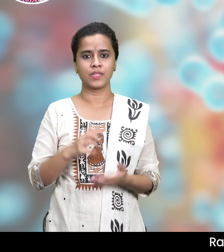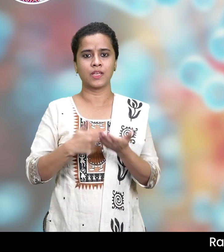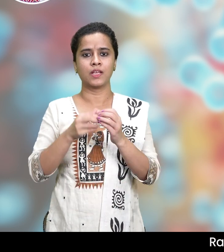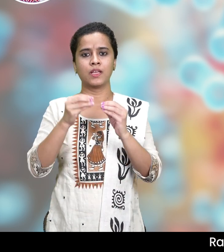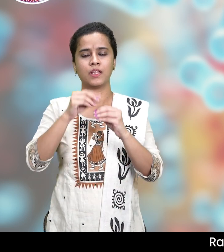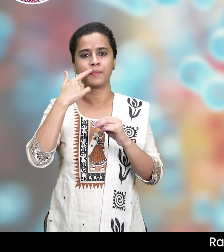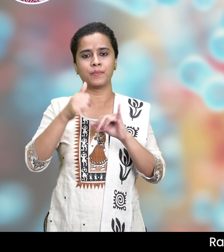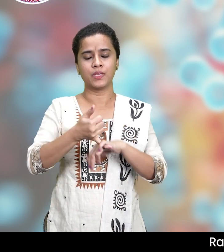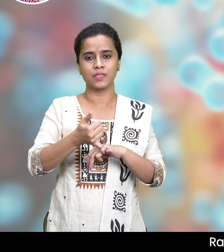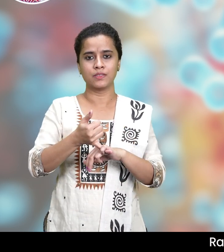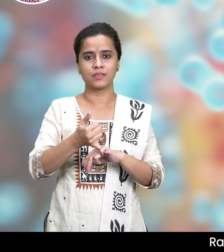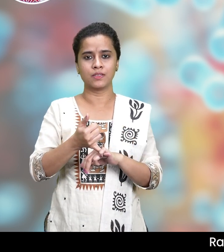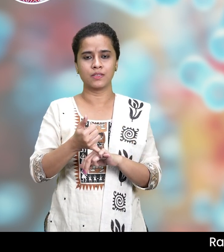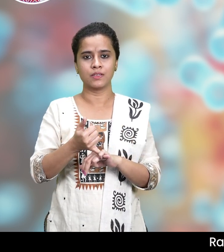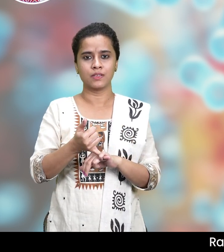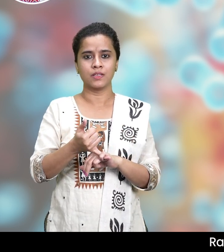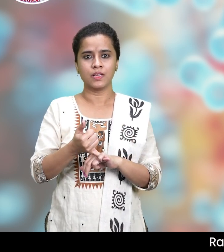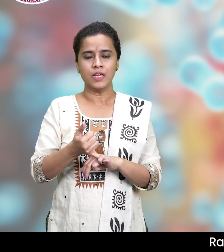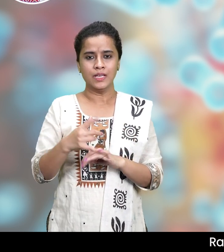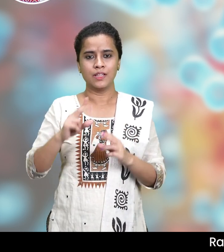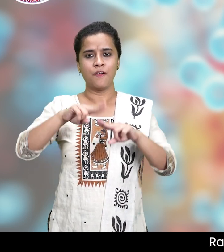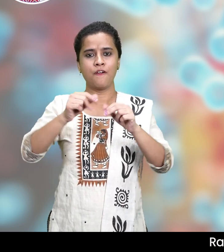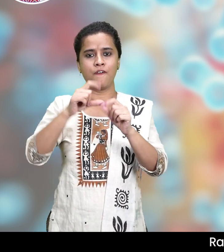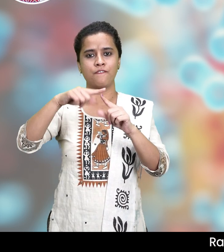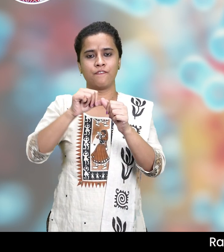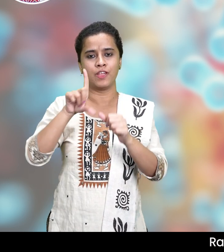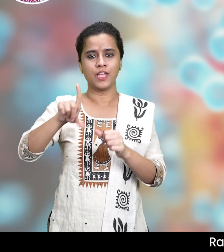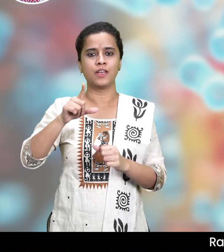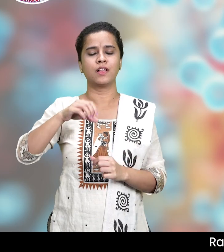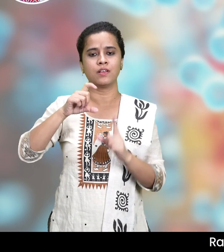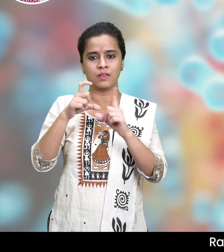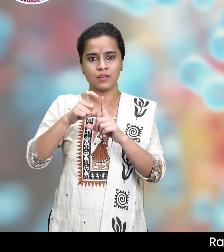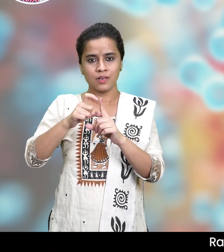Rabies is a fatal disease.